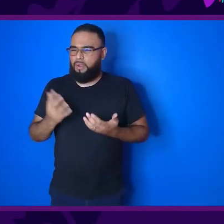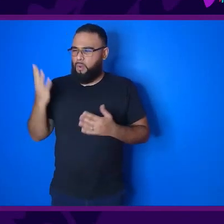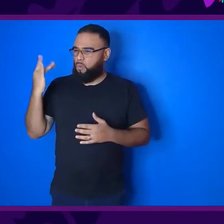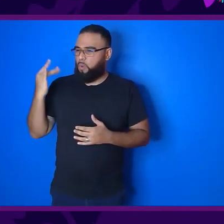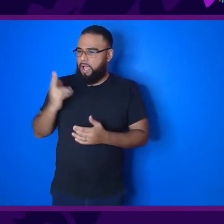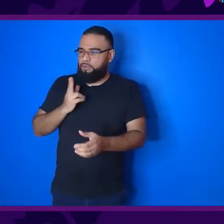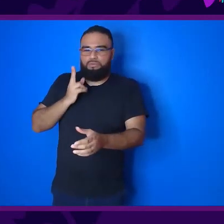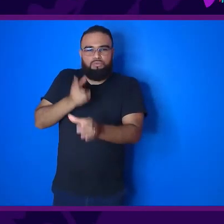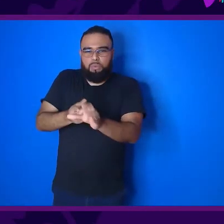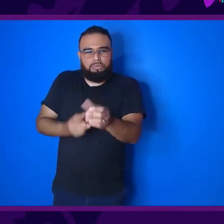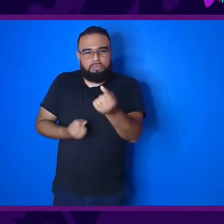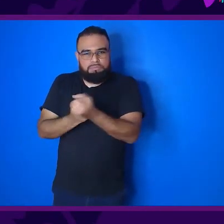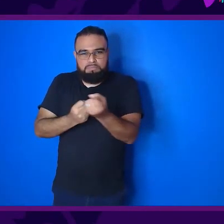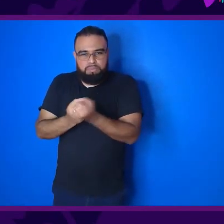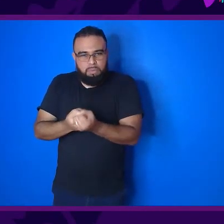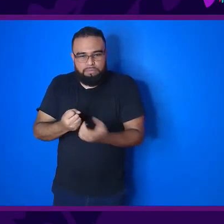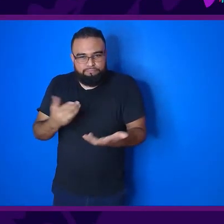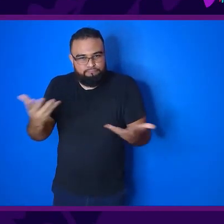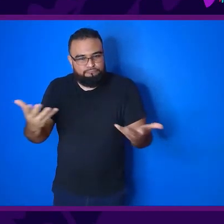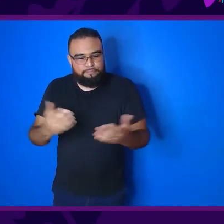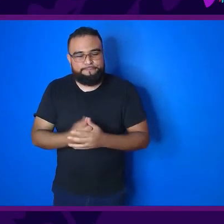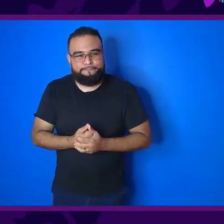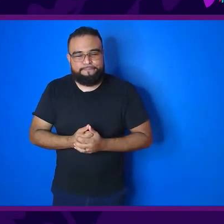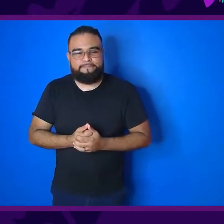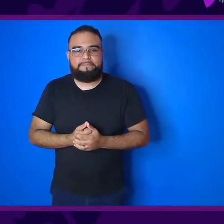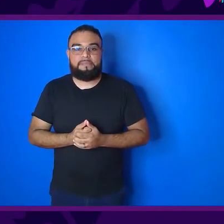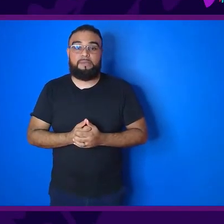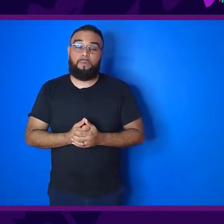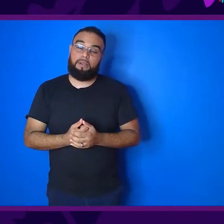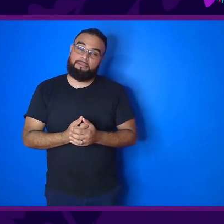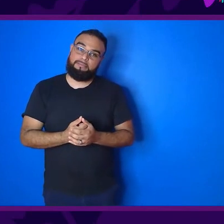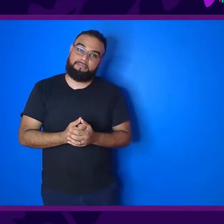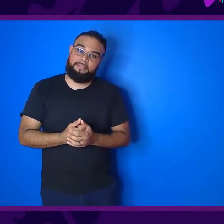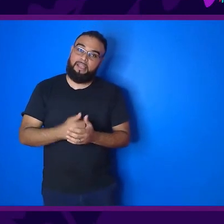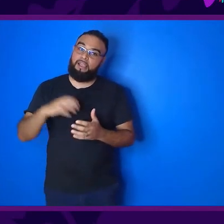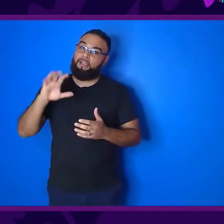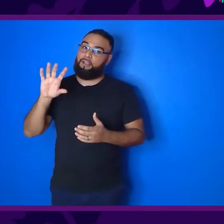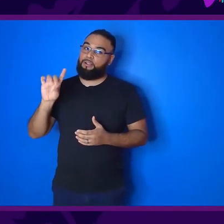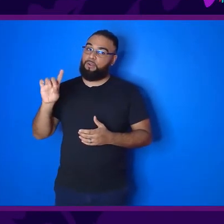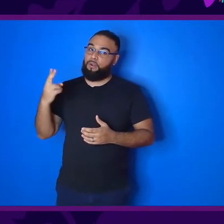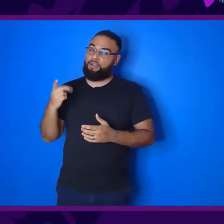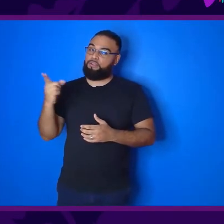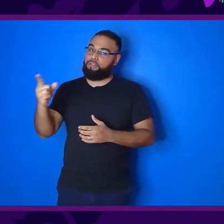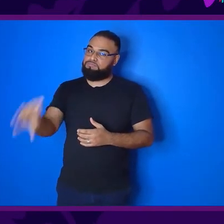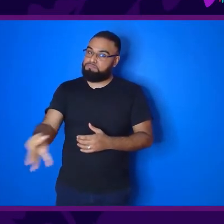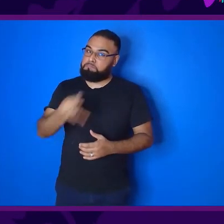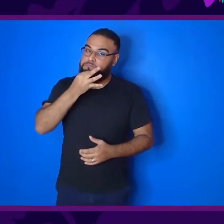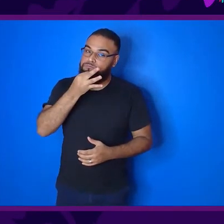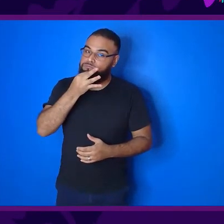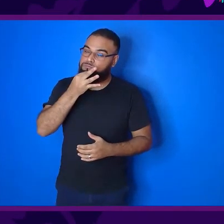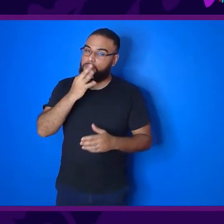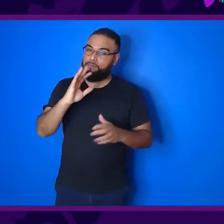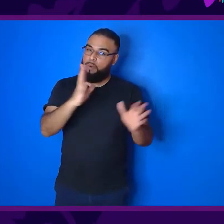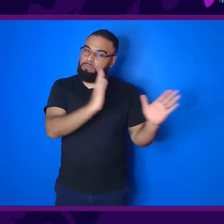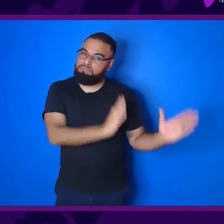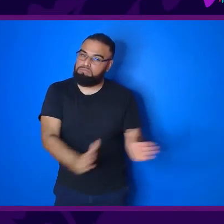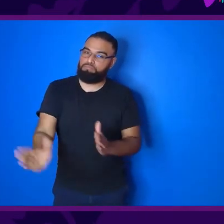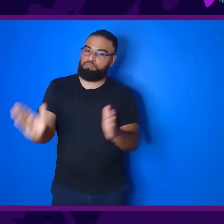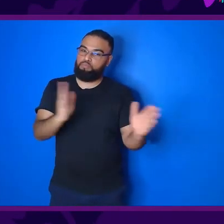all, Dolores knows how to organize. She's an organizer par